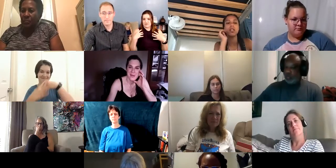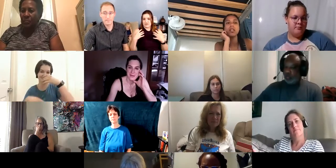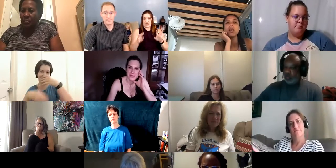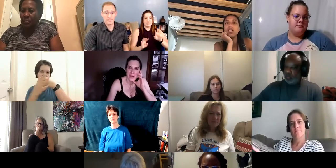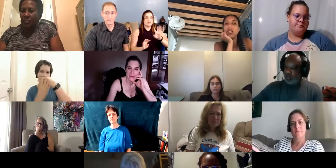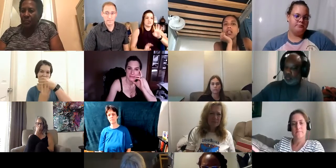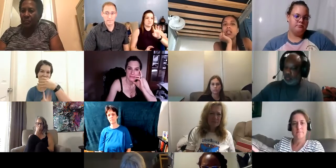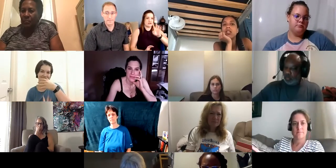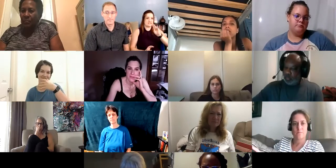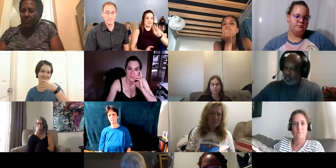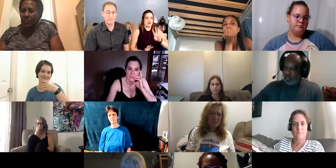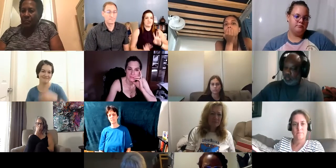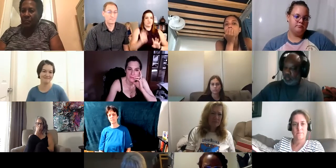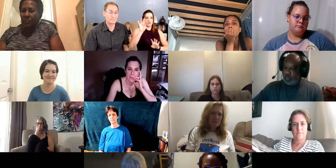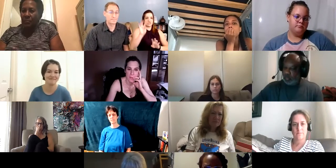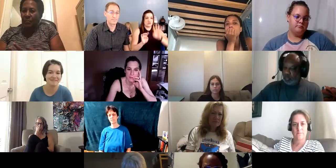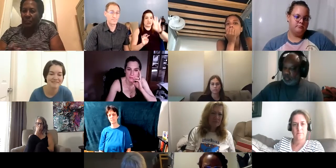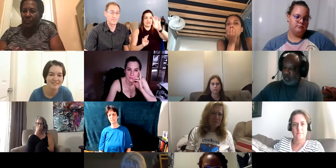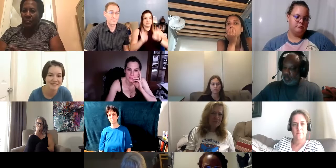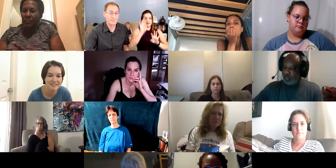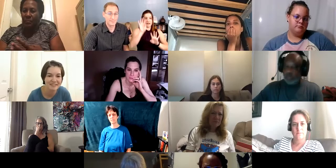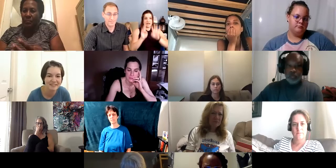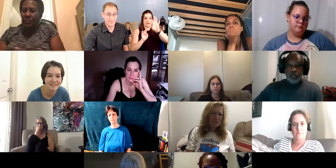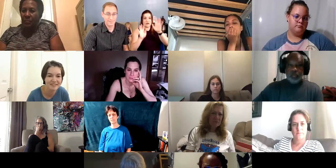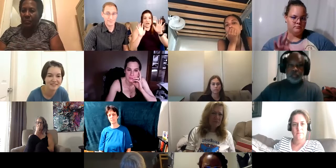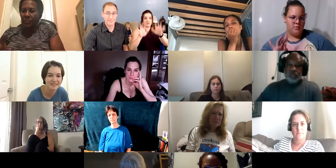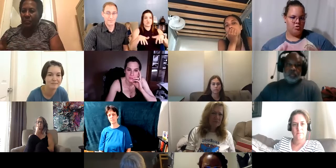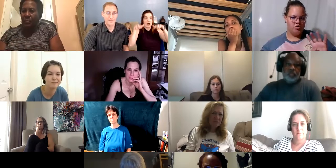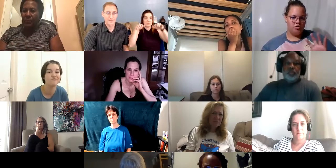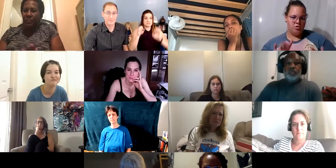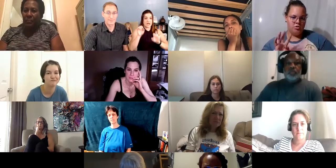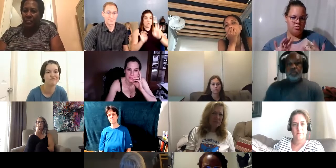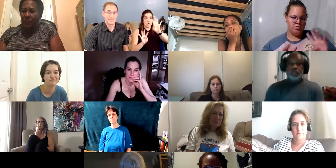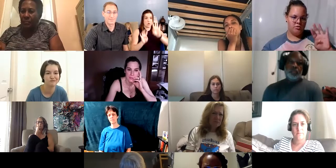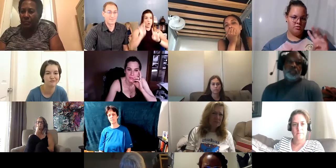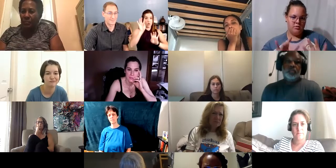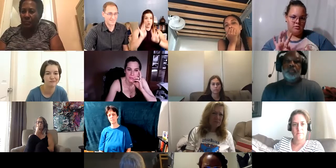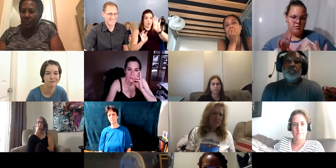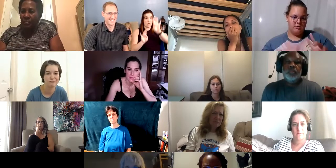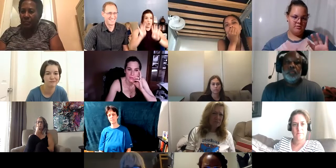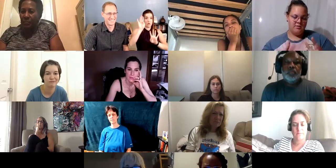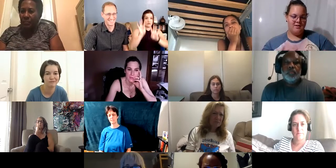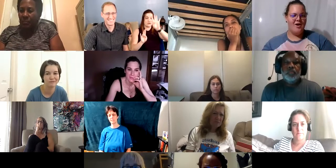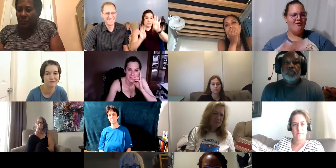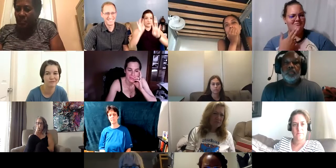Yeah, this one I see a lot for cheering. Like, oh yeah, the crowd was like, woo, and they're all